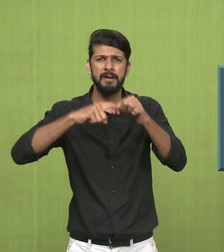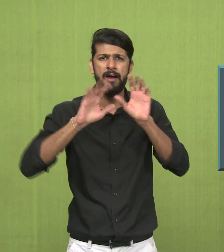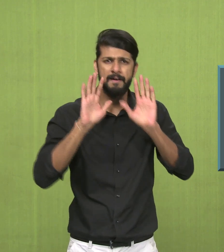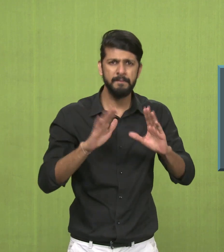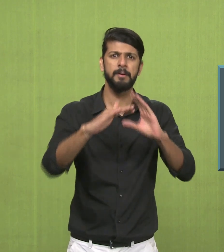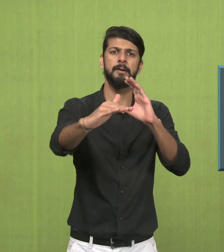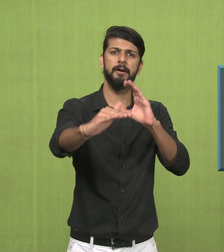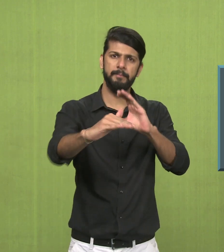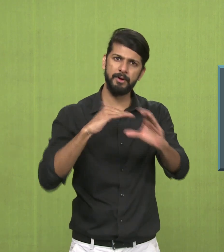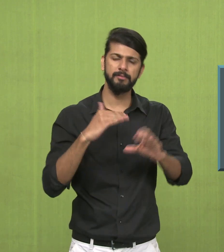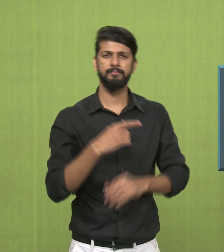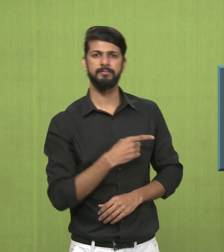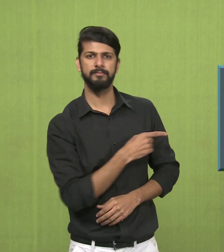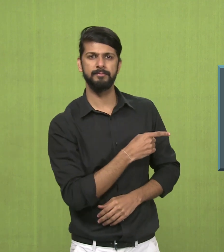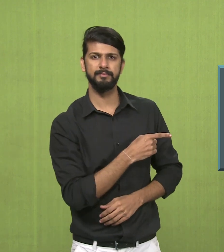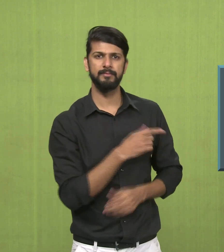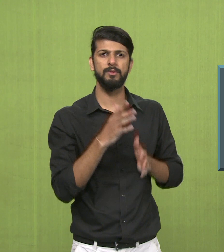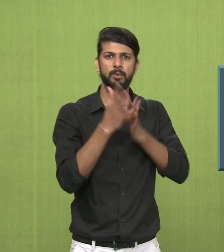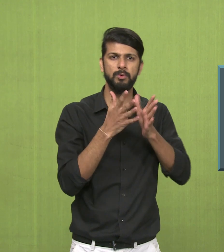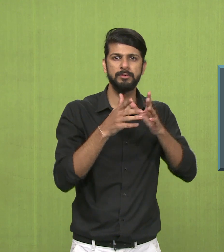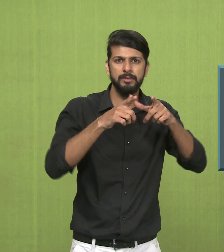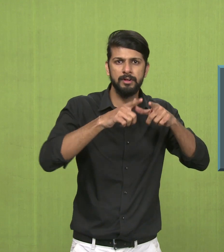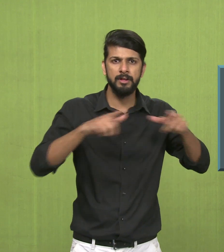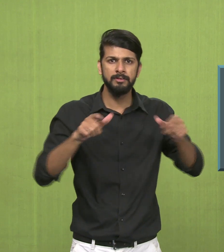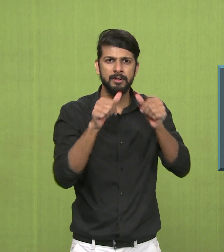If you have any queries, please email us at